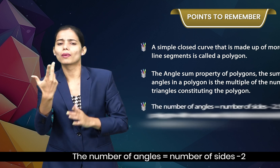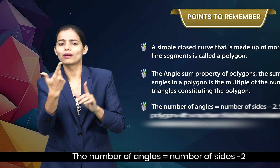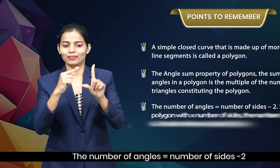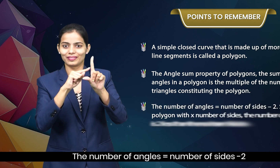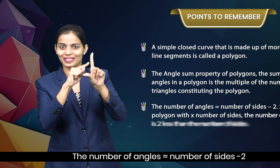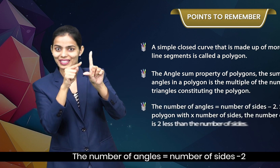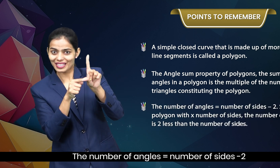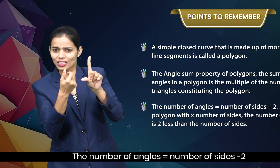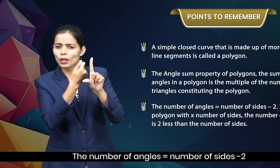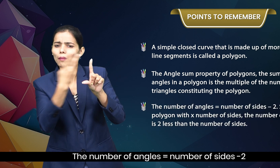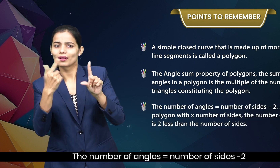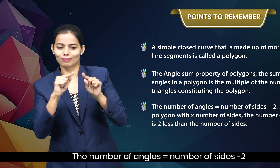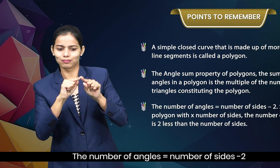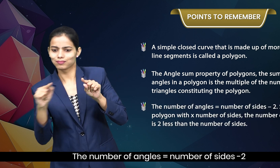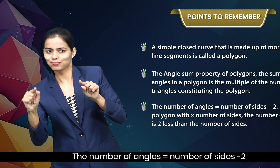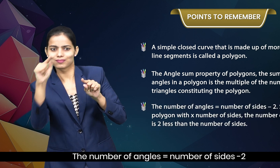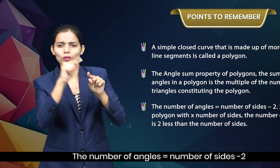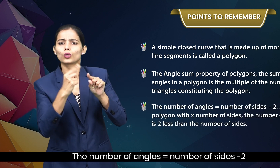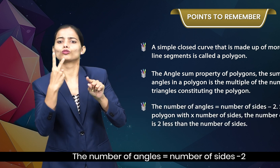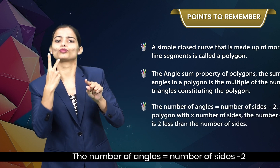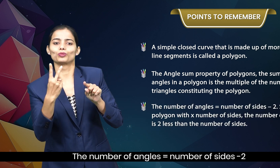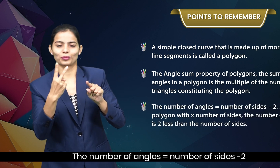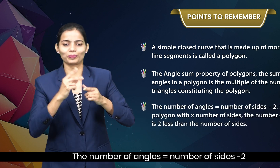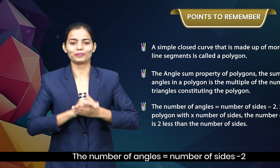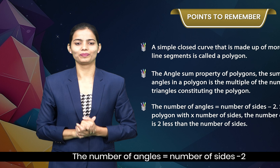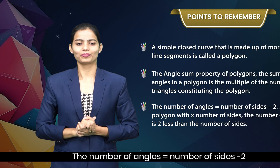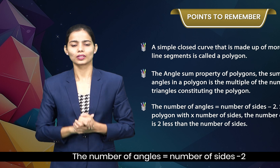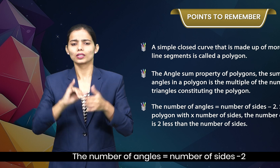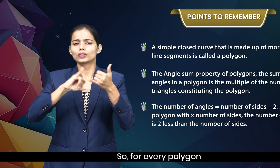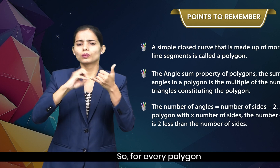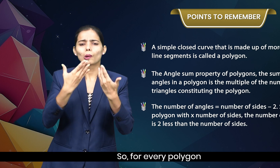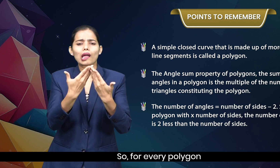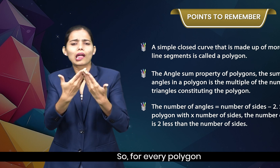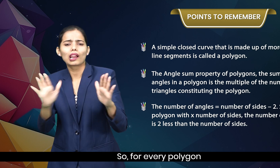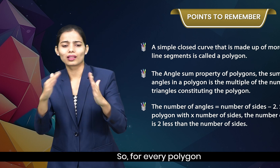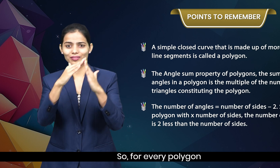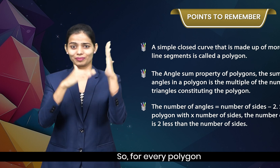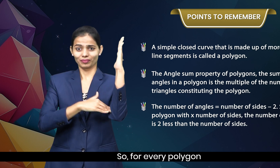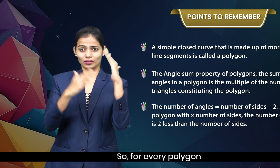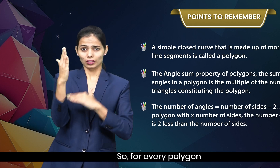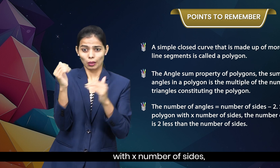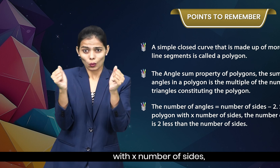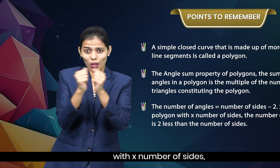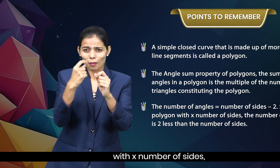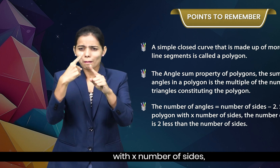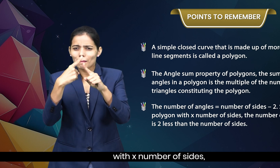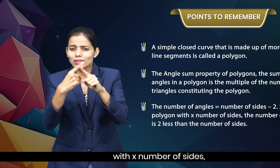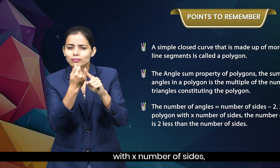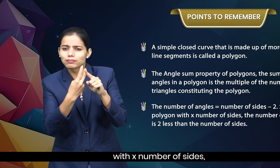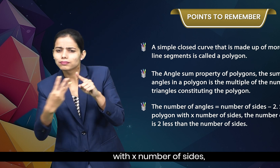The number of angles is equal to number of sides minus 2. So, for every polygon with x number of